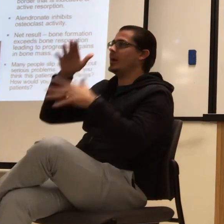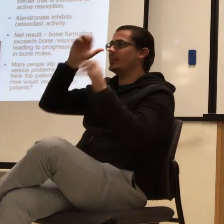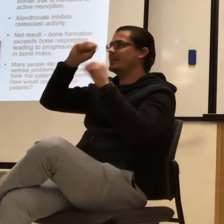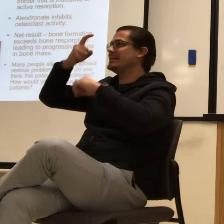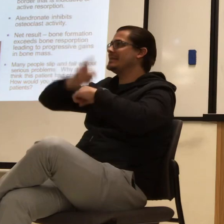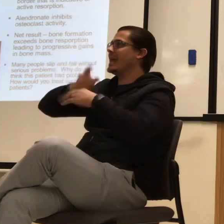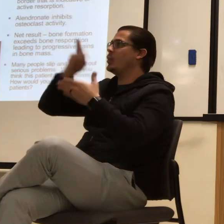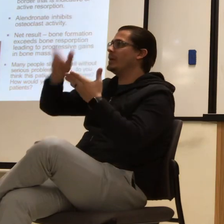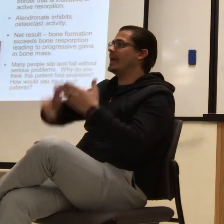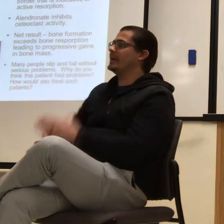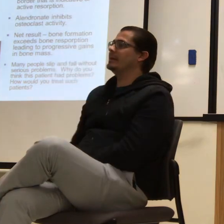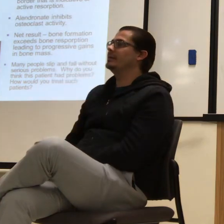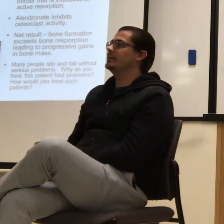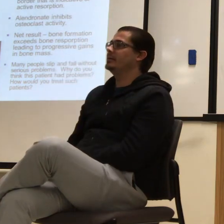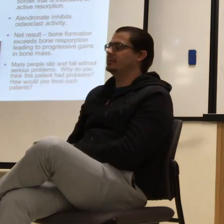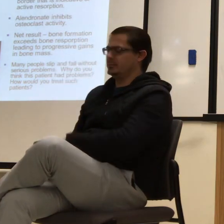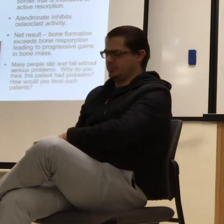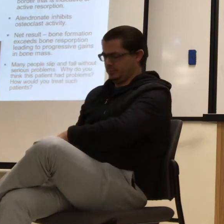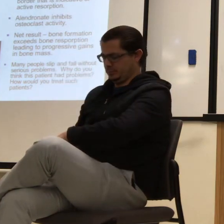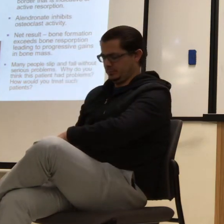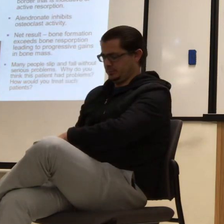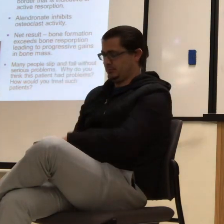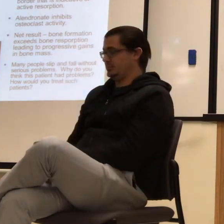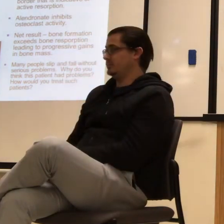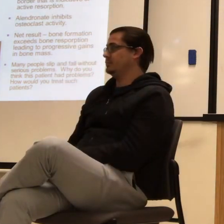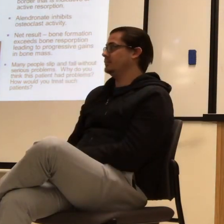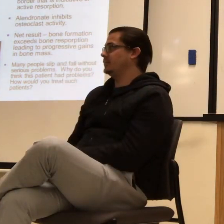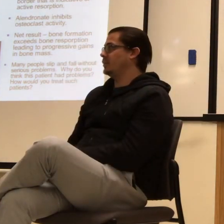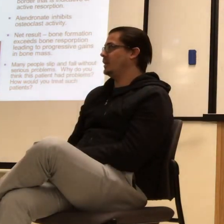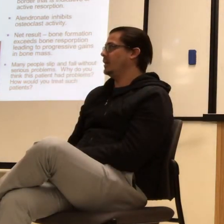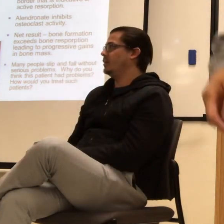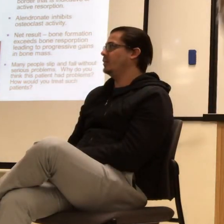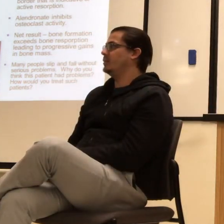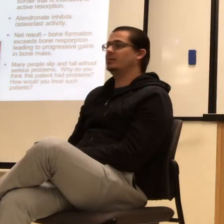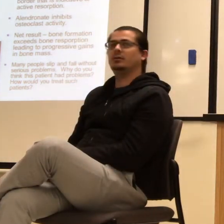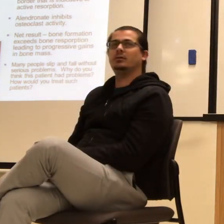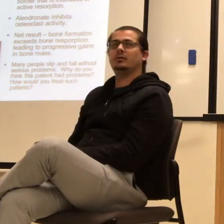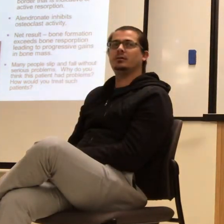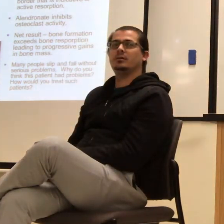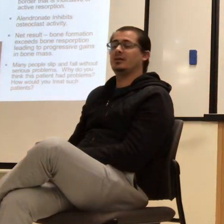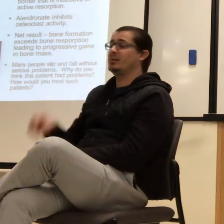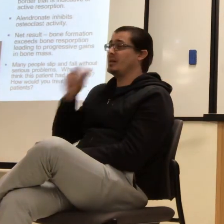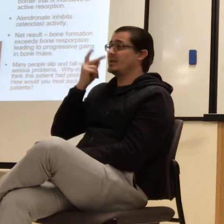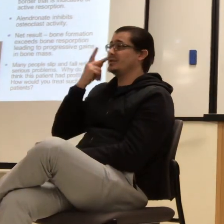weekend. I'm not going to see you till Wednesday.